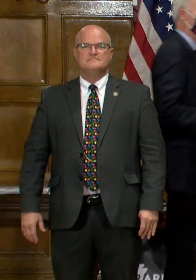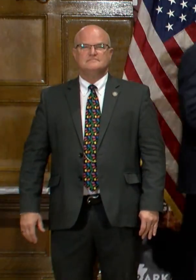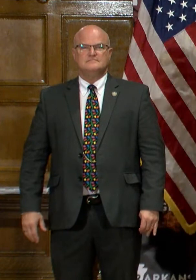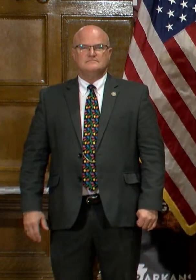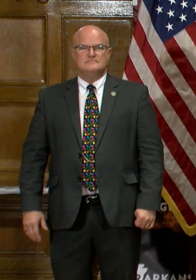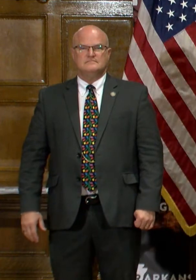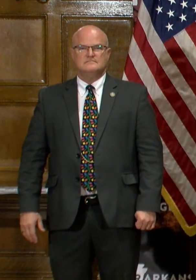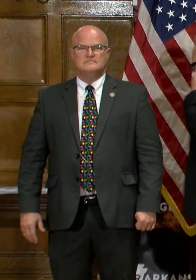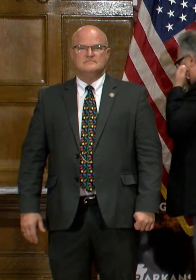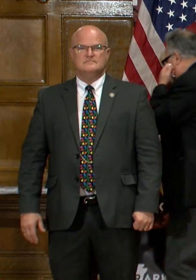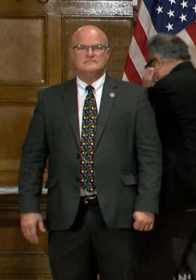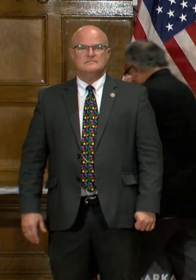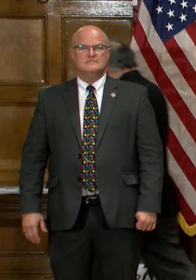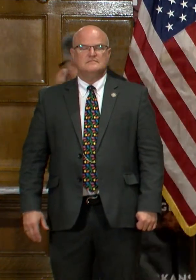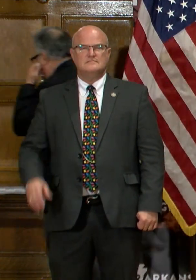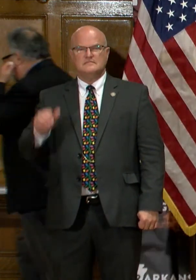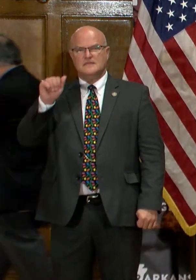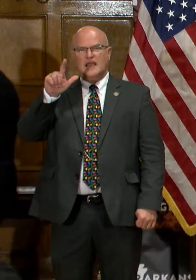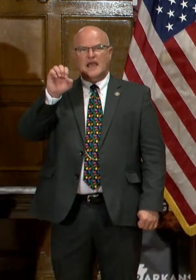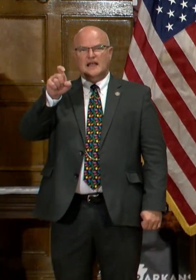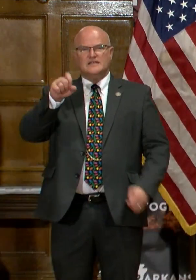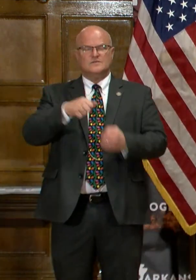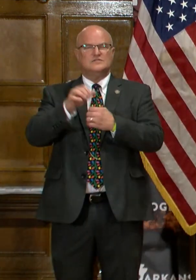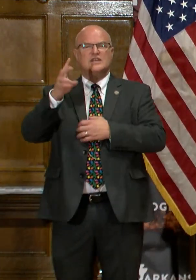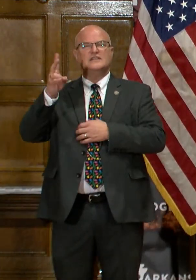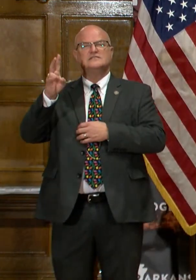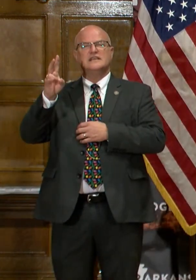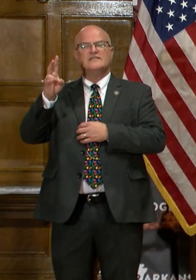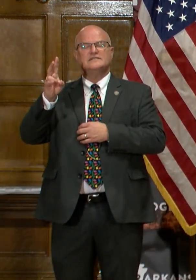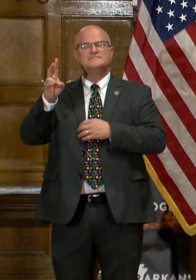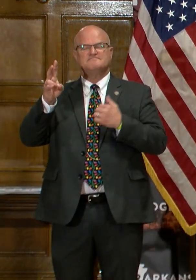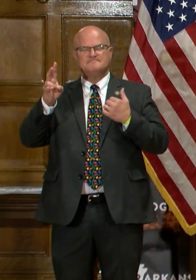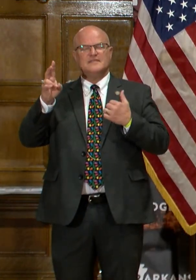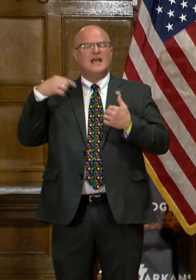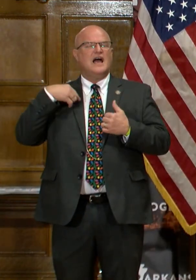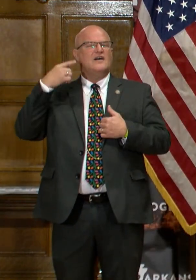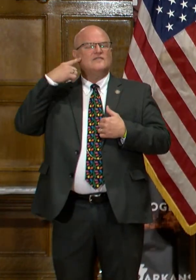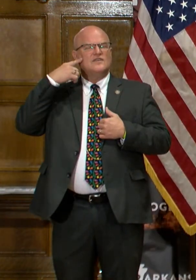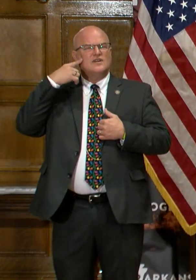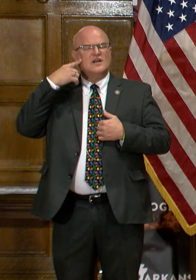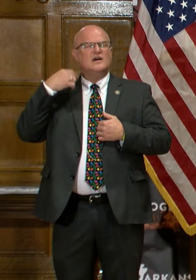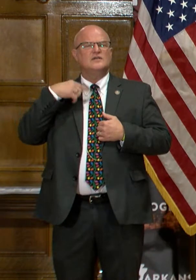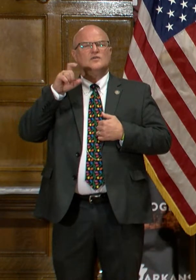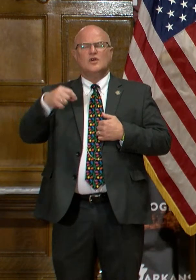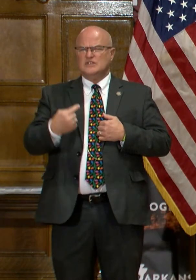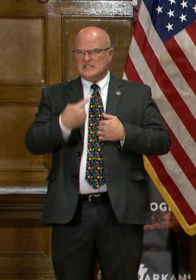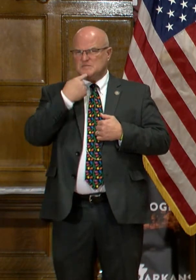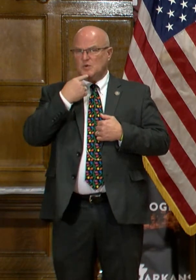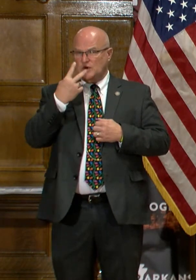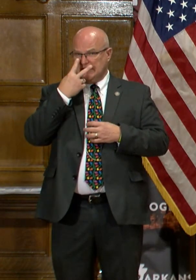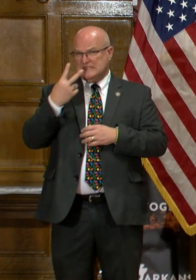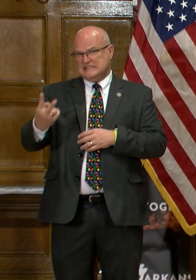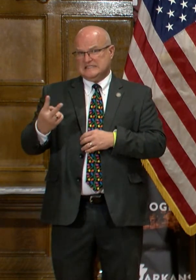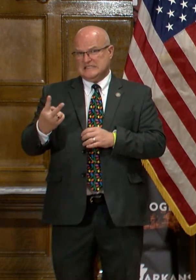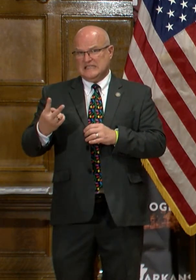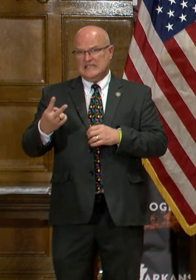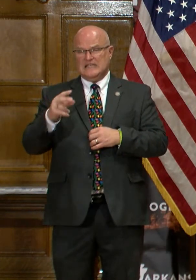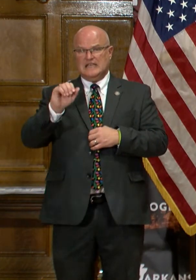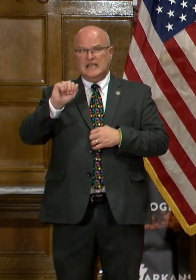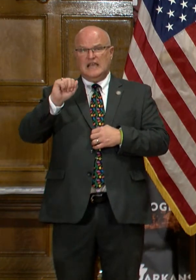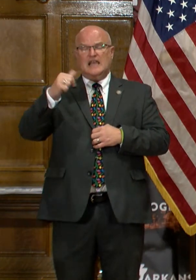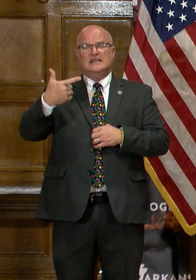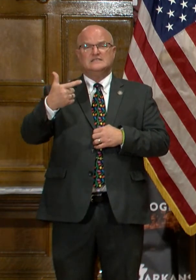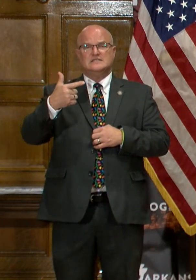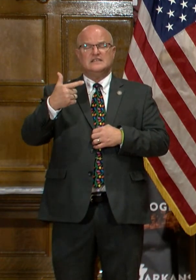Governor, this is Alex with Channel 7. Yes. My first question is, are you disappointed to see Attorney General